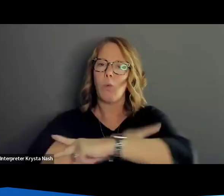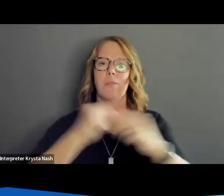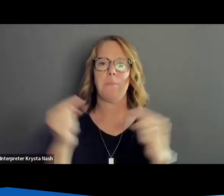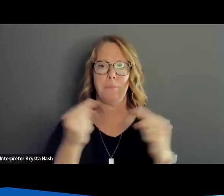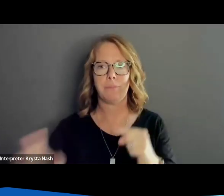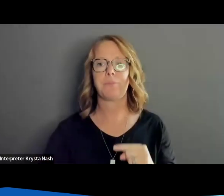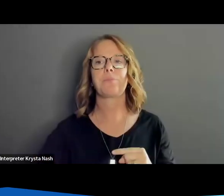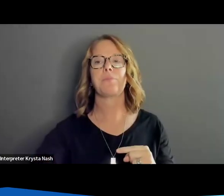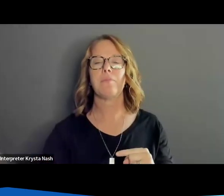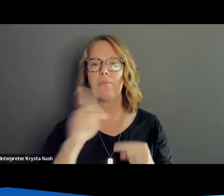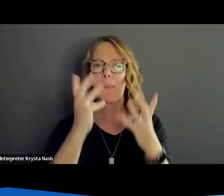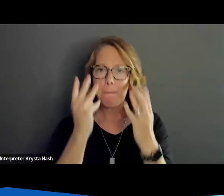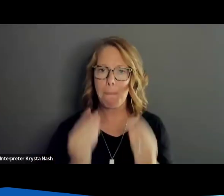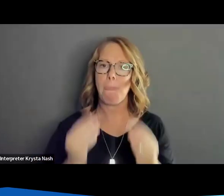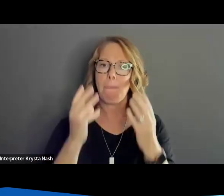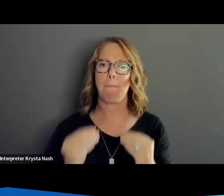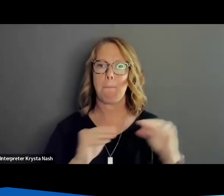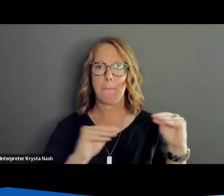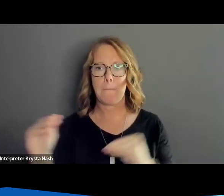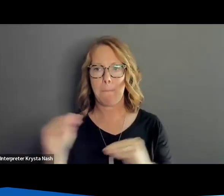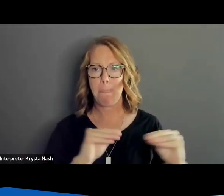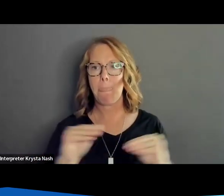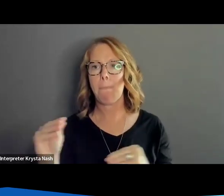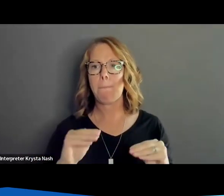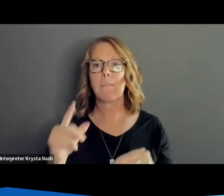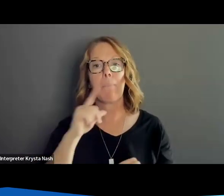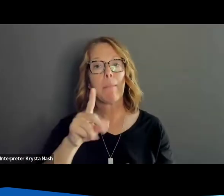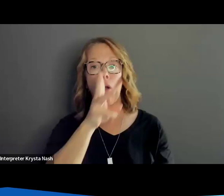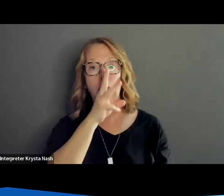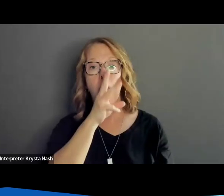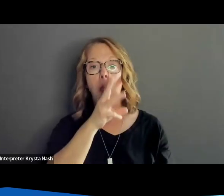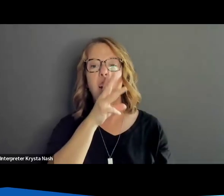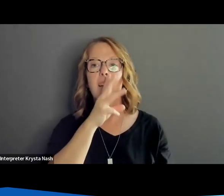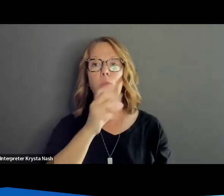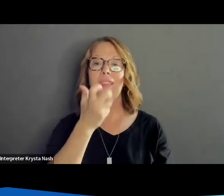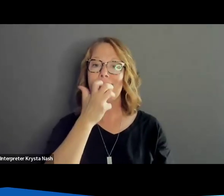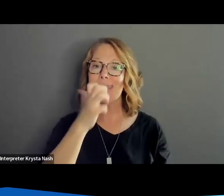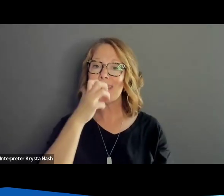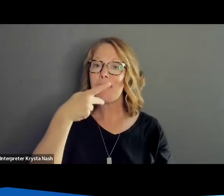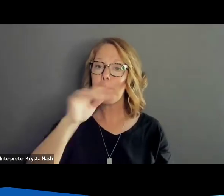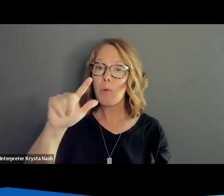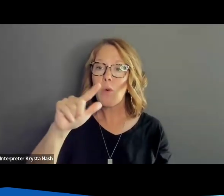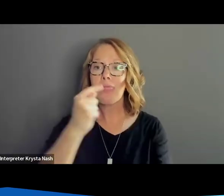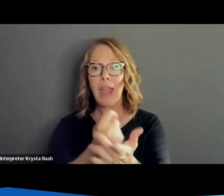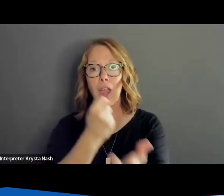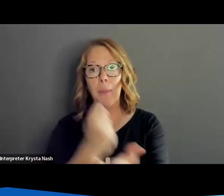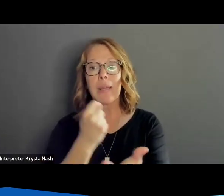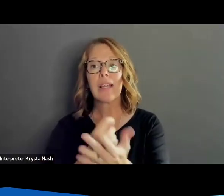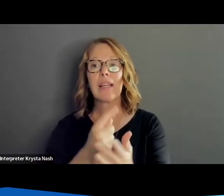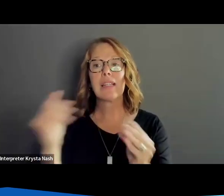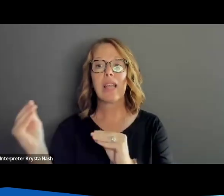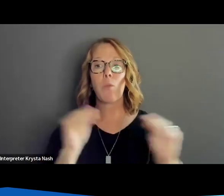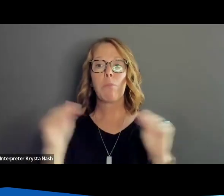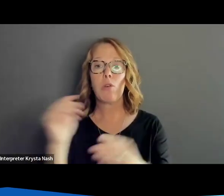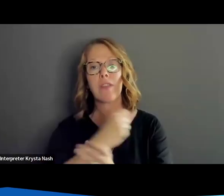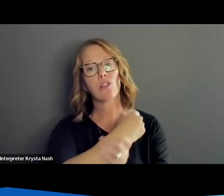Very gentle movement helps. If you can have aquatic therapy in a heated pool and have someone move all your joints,